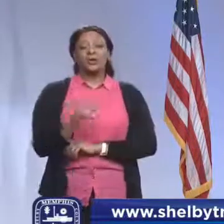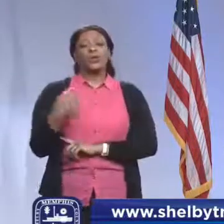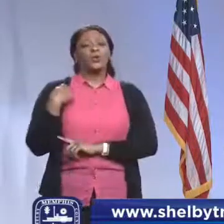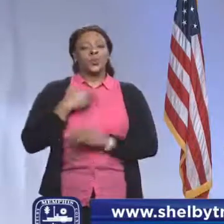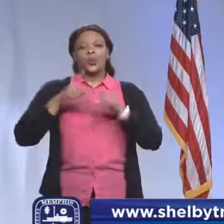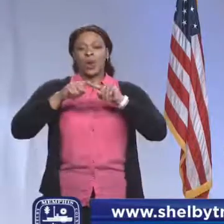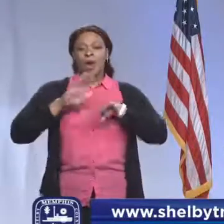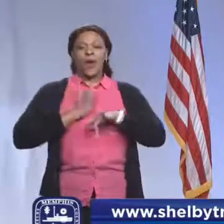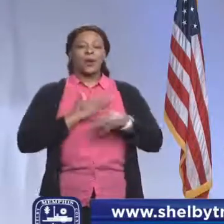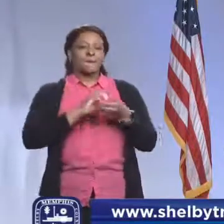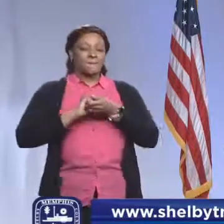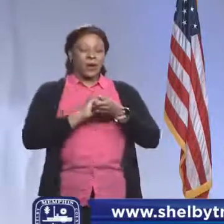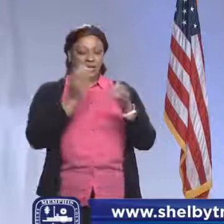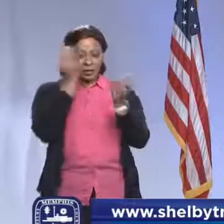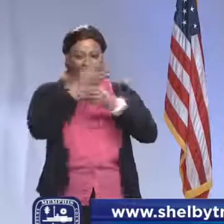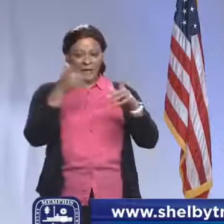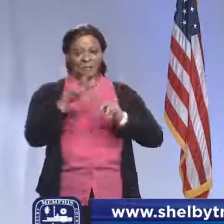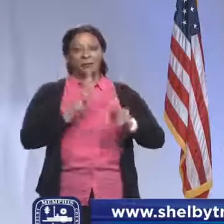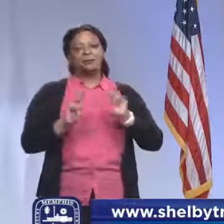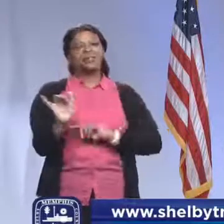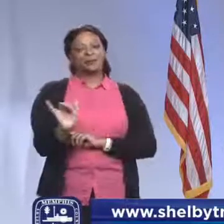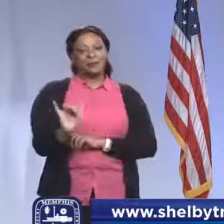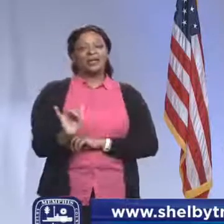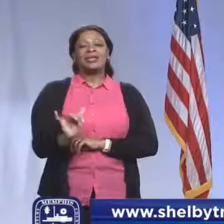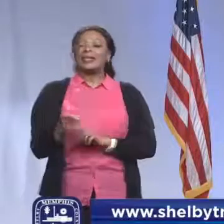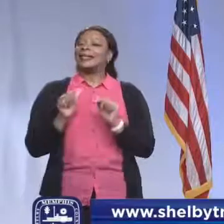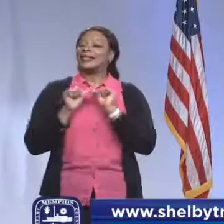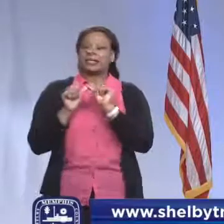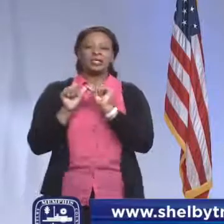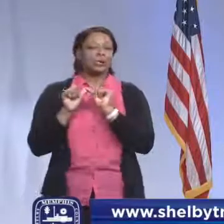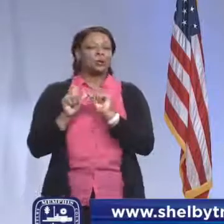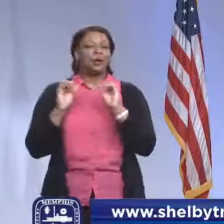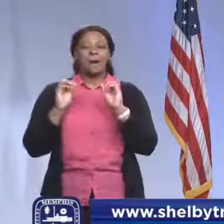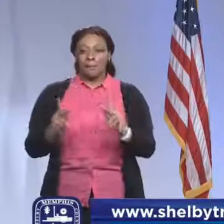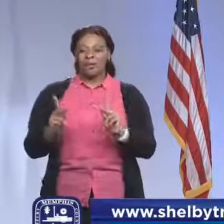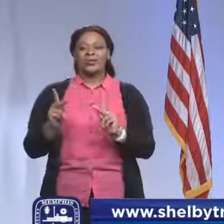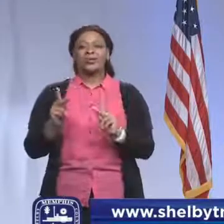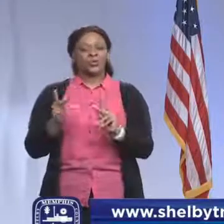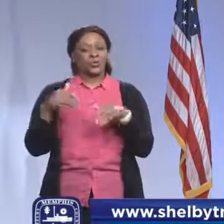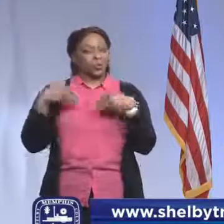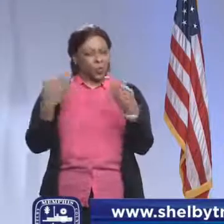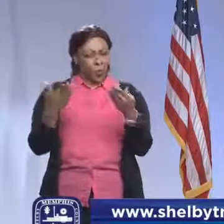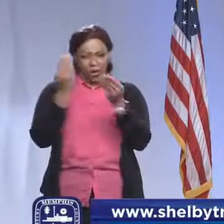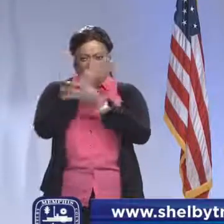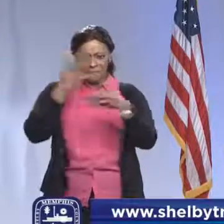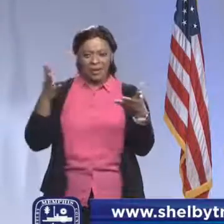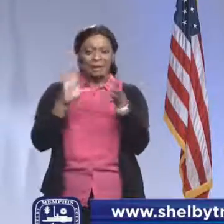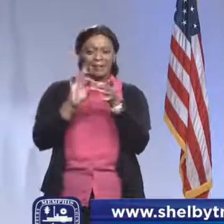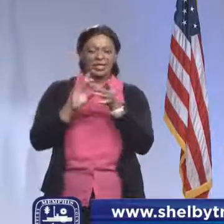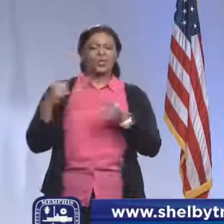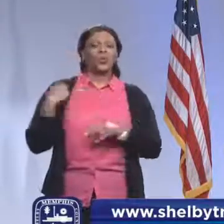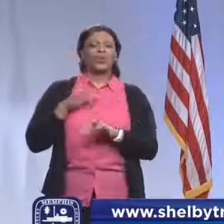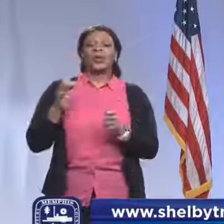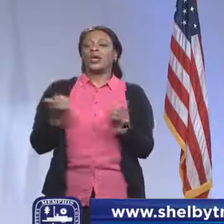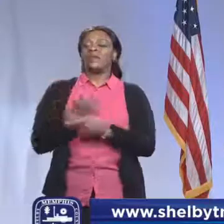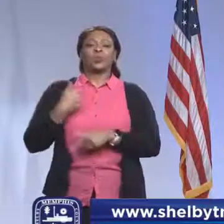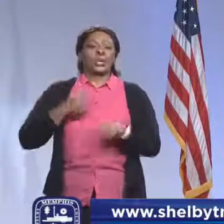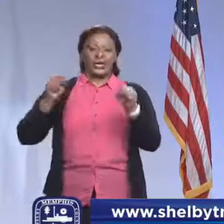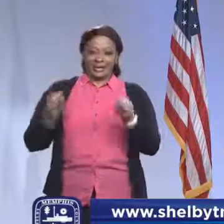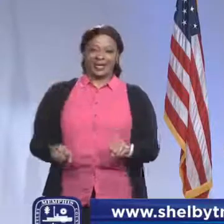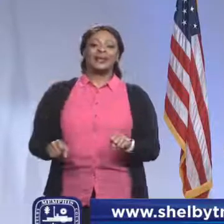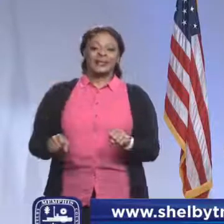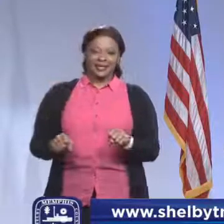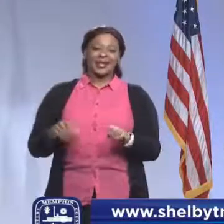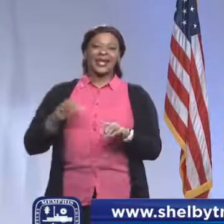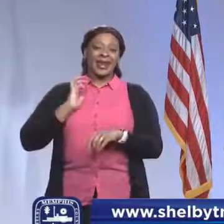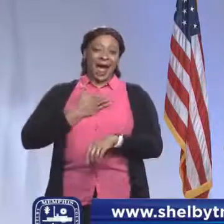rely on our partners to get the message out. There's continued opportunity to get those messages out, but we're doing everything I think we can within